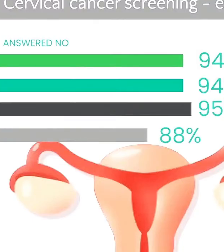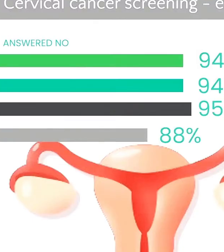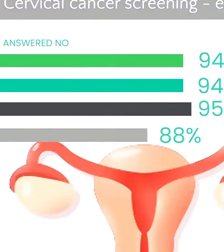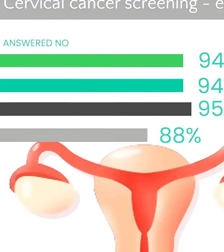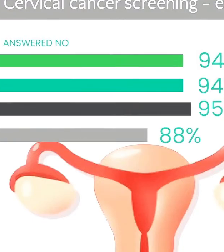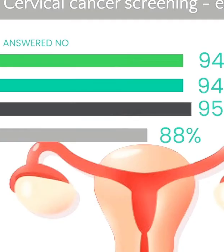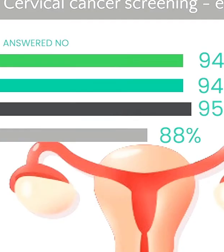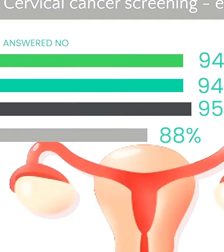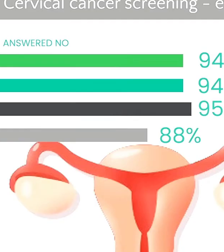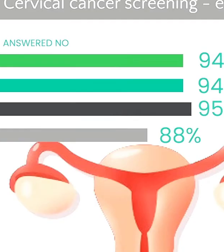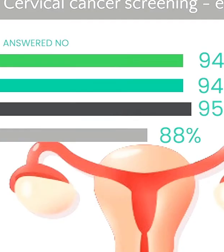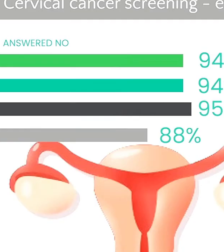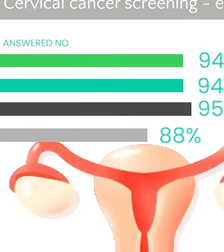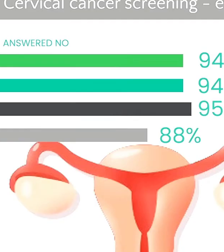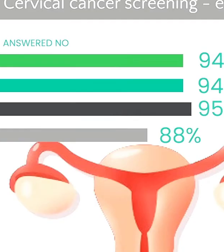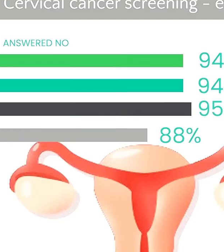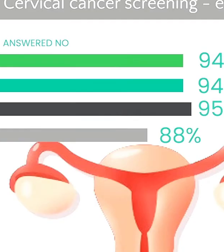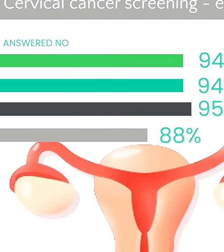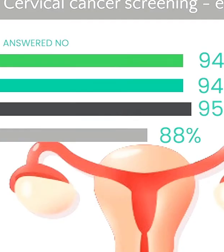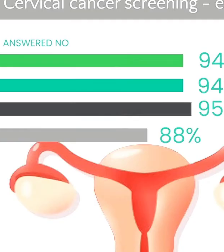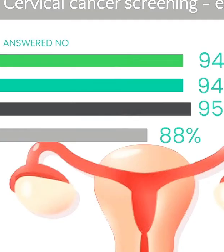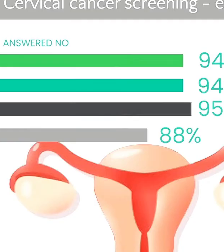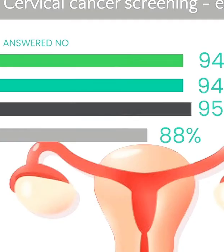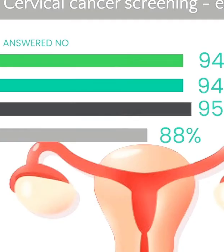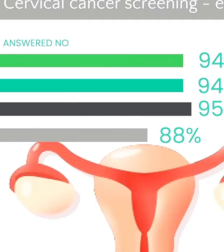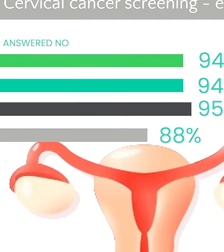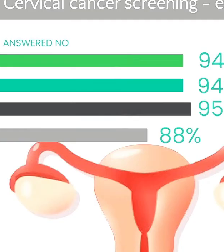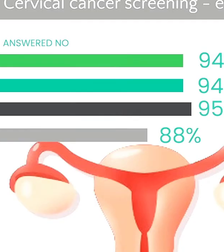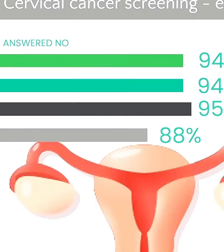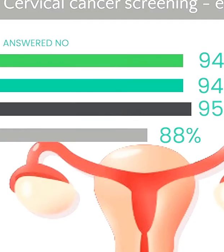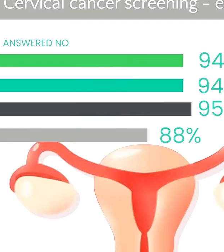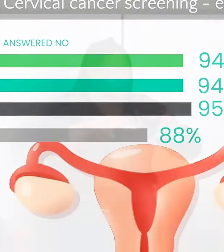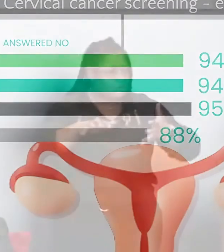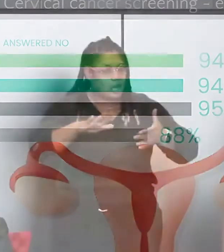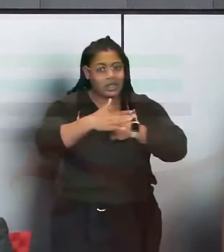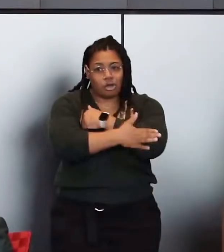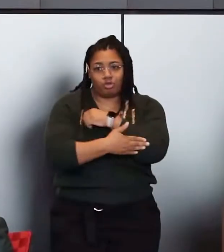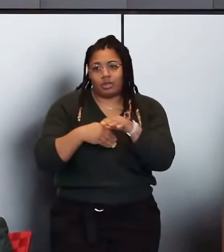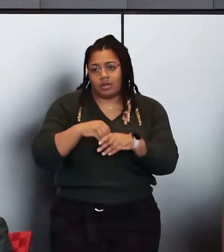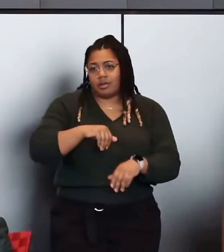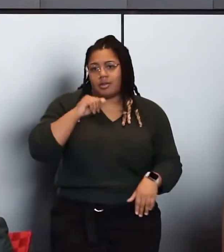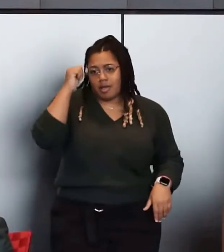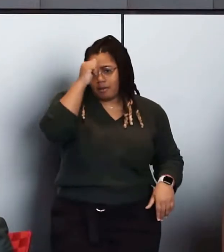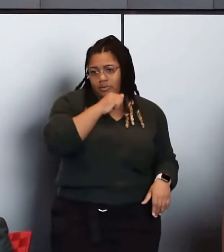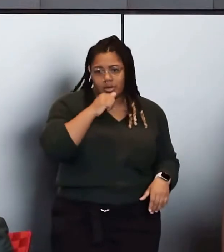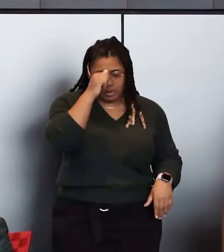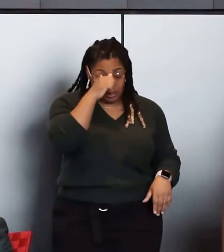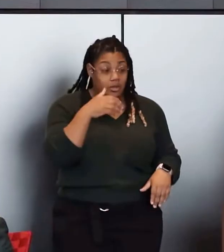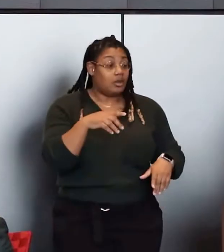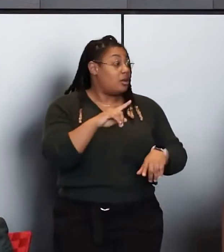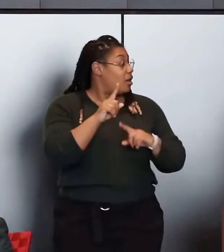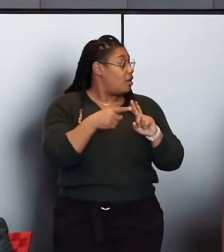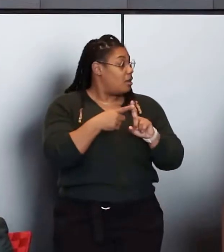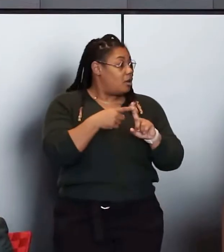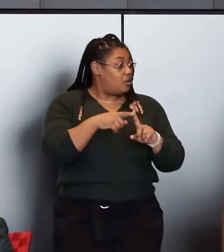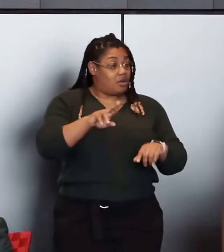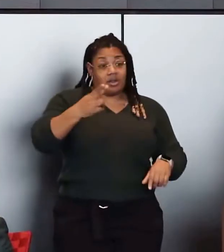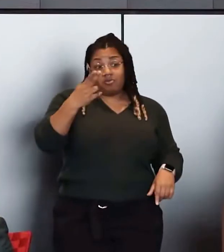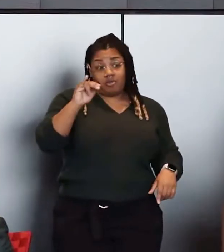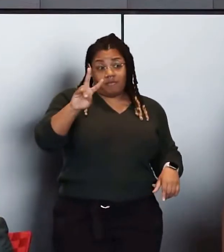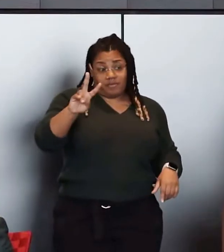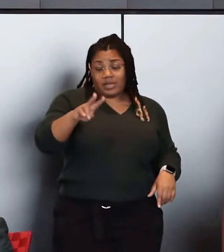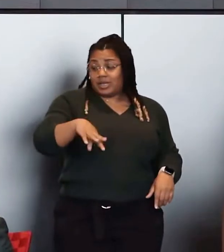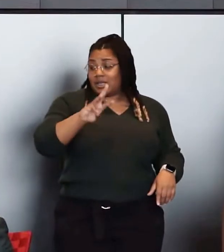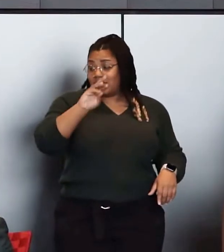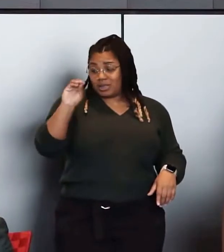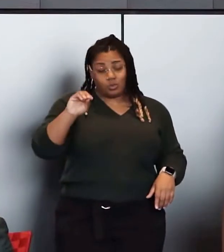big cities in the most populous country in Africa. And yet when it came to HIV, 60 to